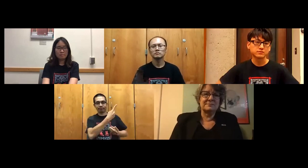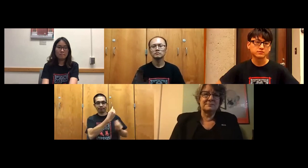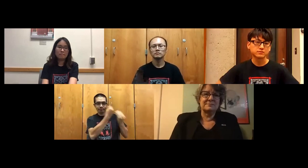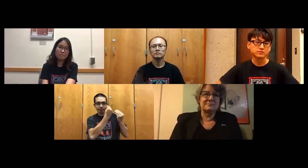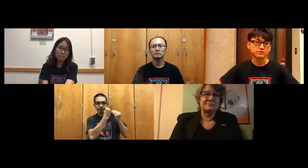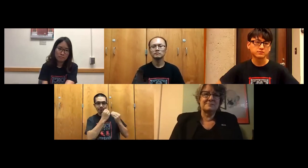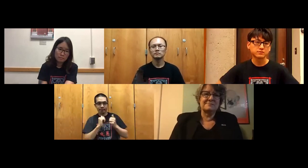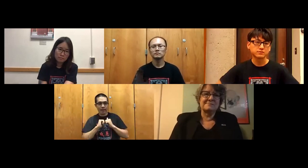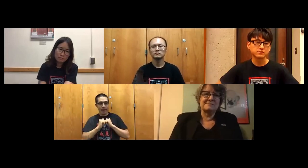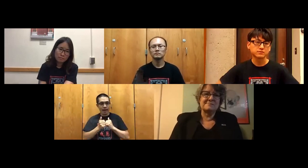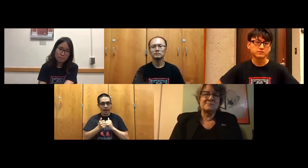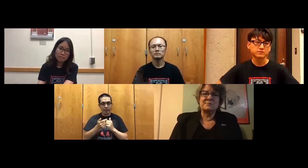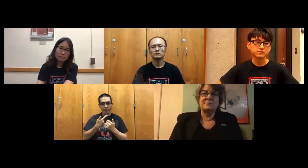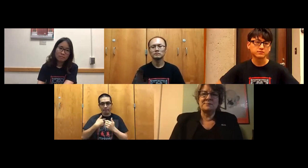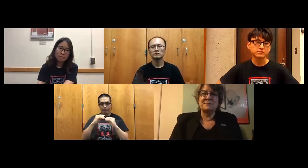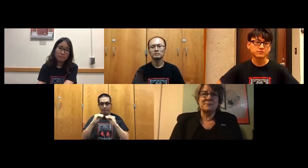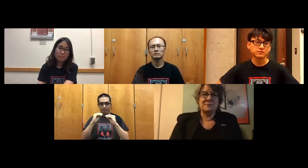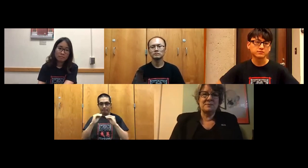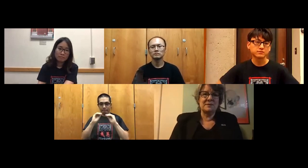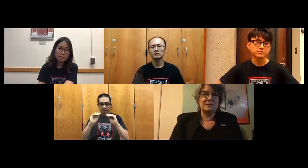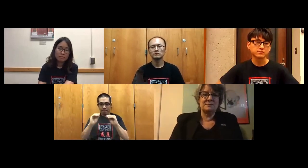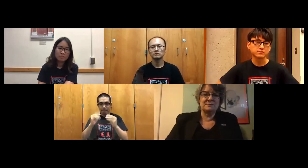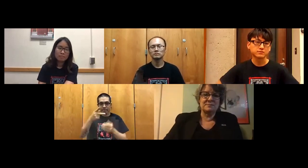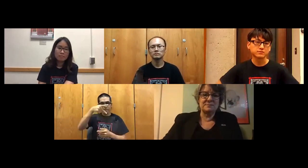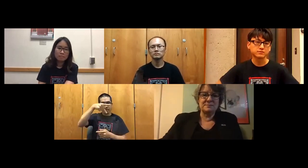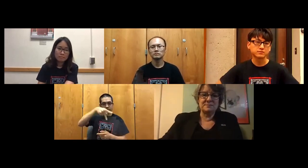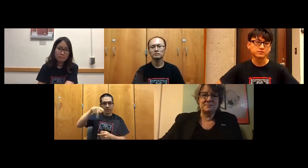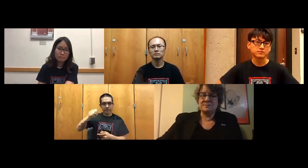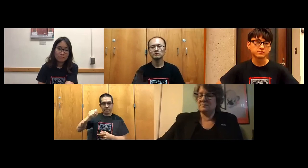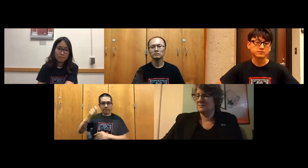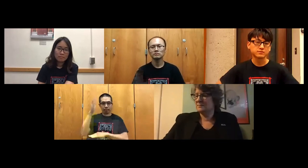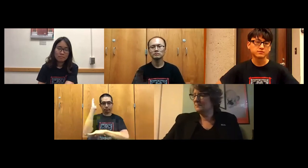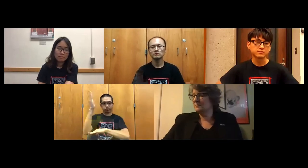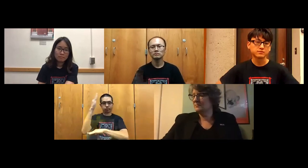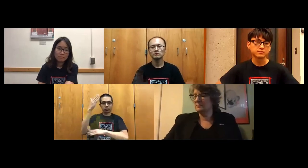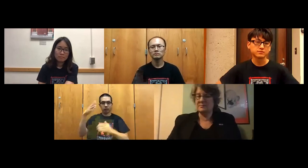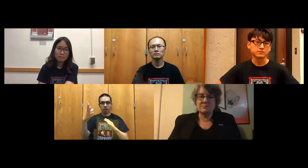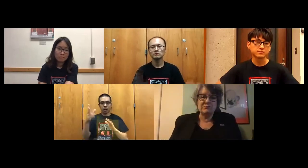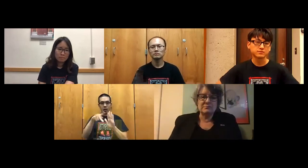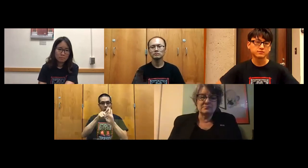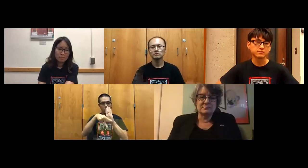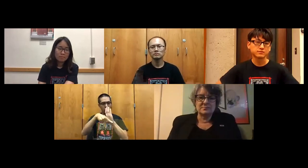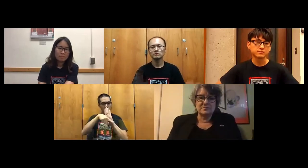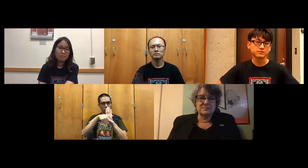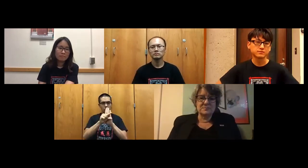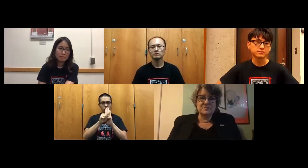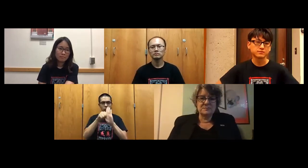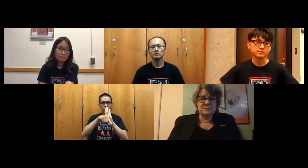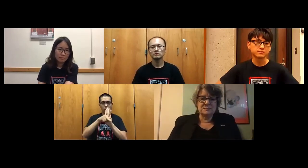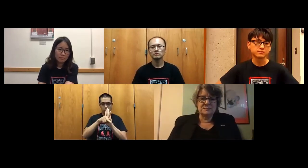And at the school for the deaf that I attended in kindergarten, no, sorry, hang